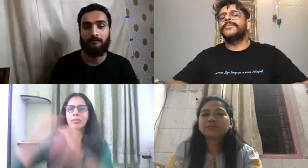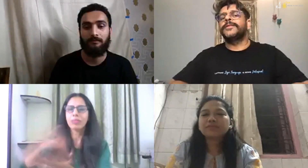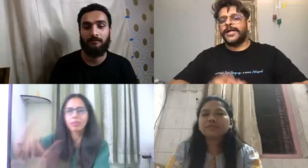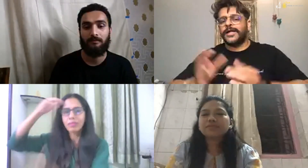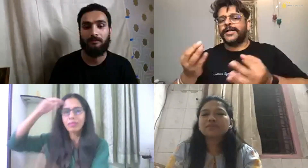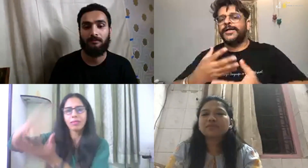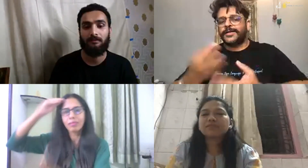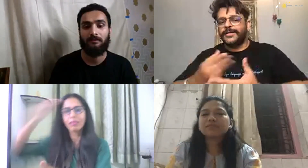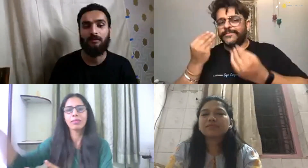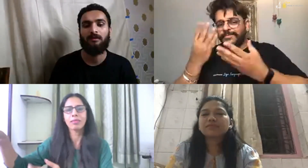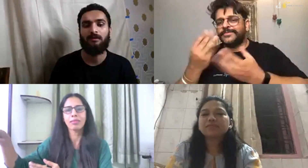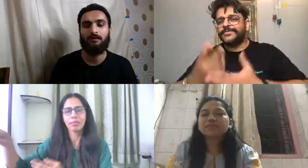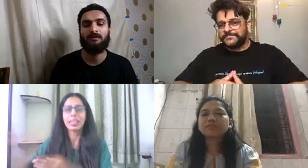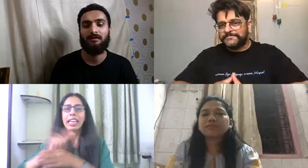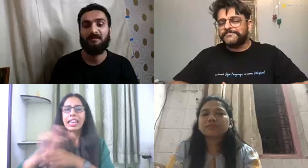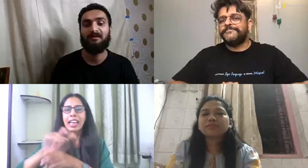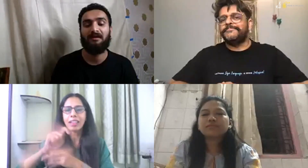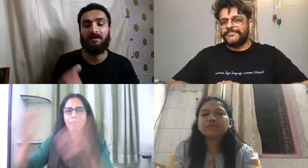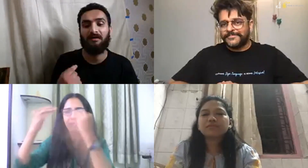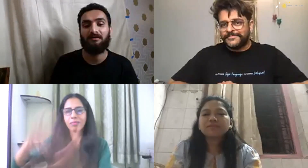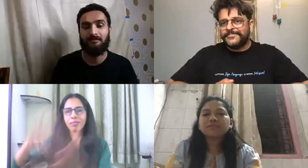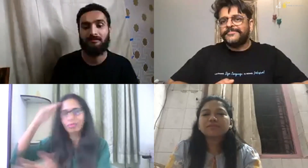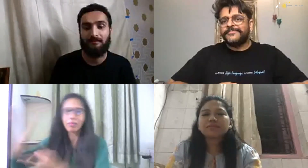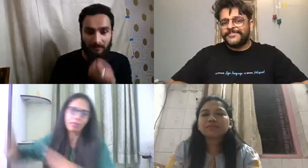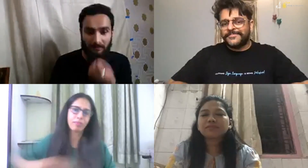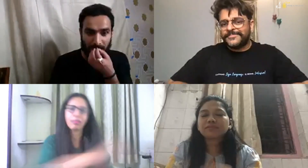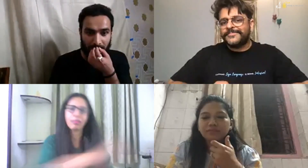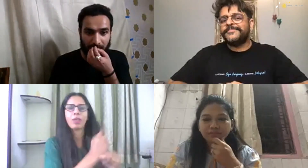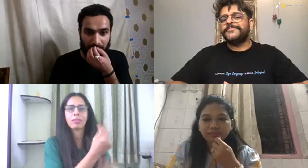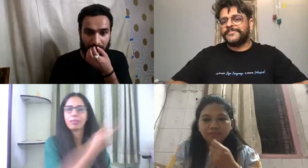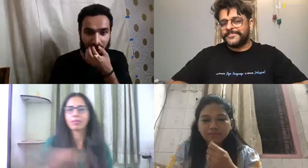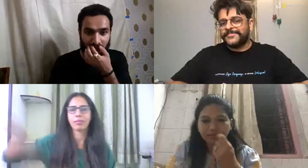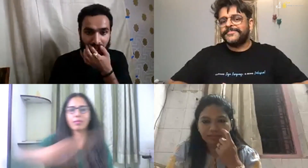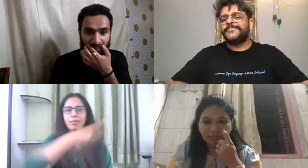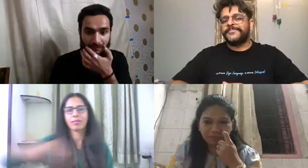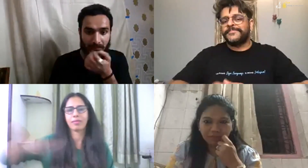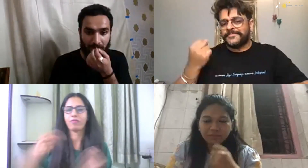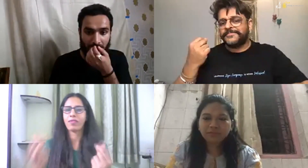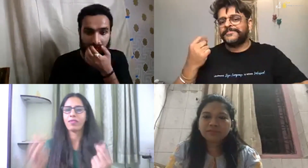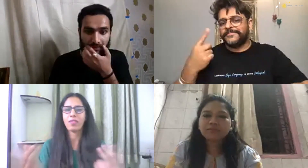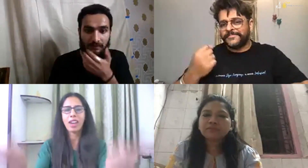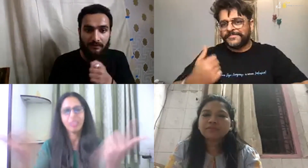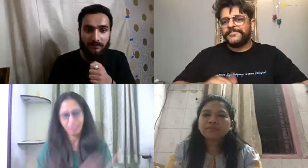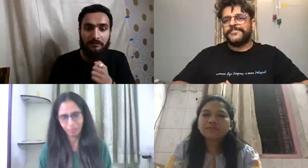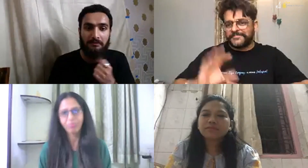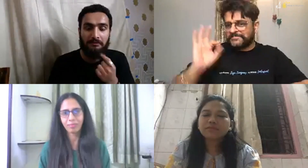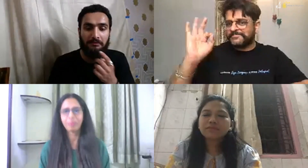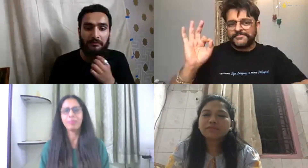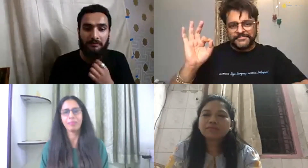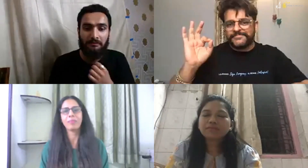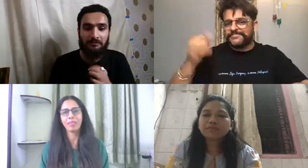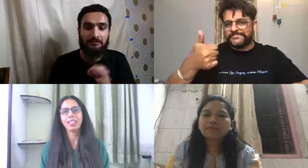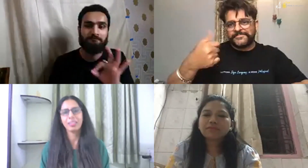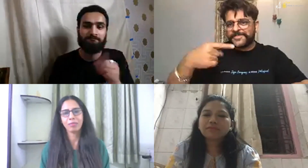L'Oreal company, they have the new things coming up, and I could learn from them. They always train me in a new